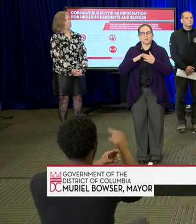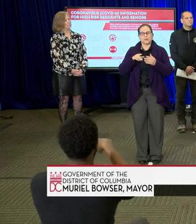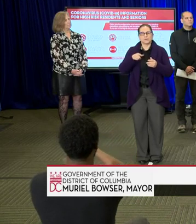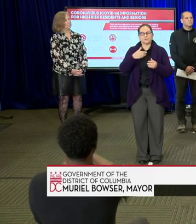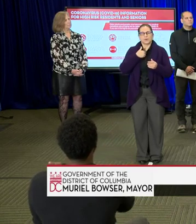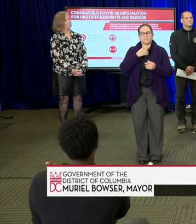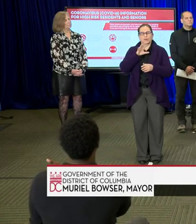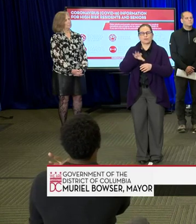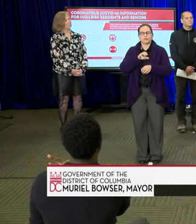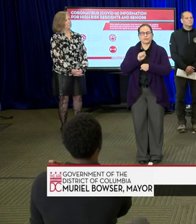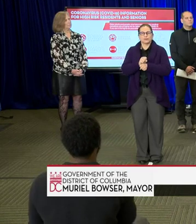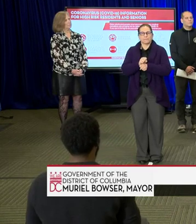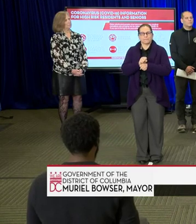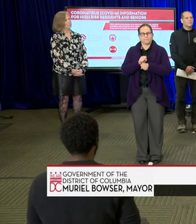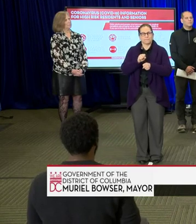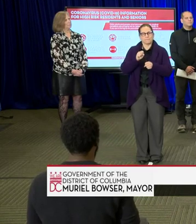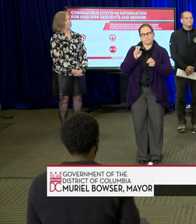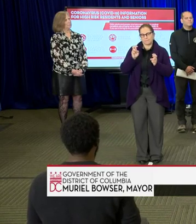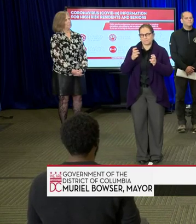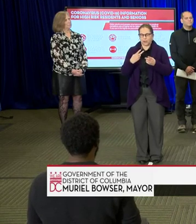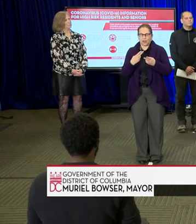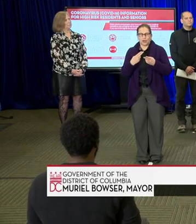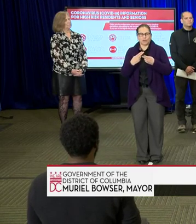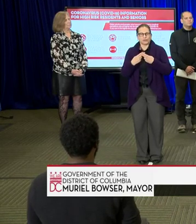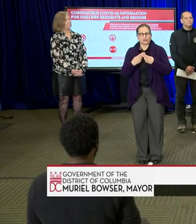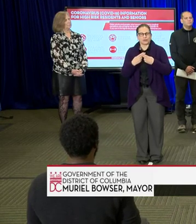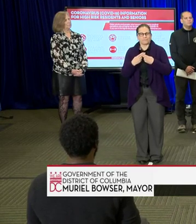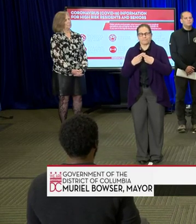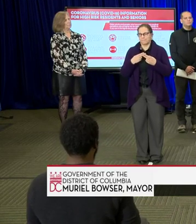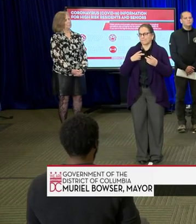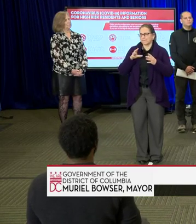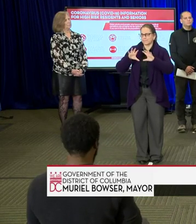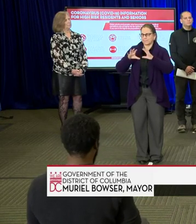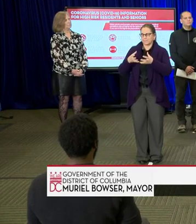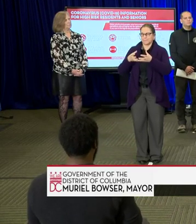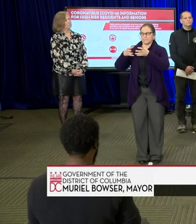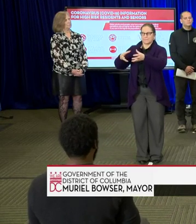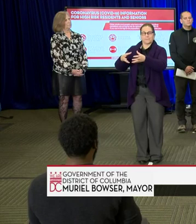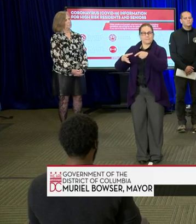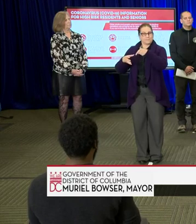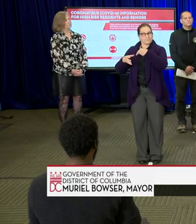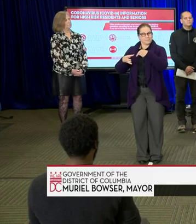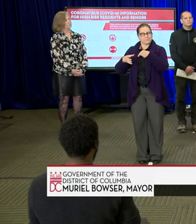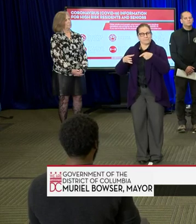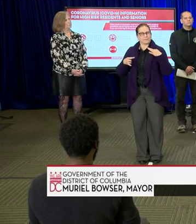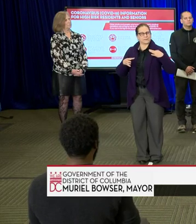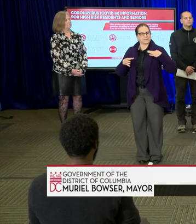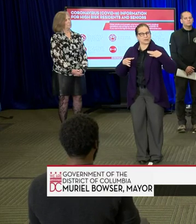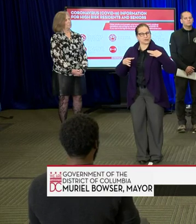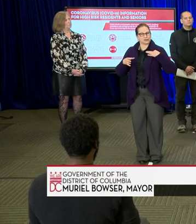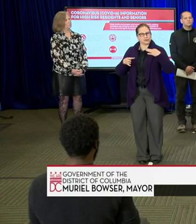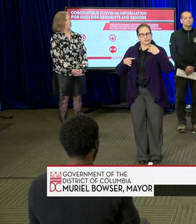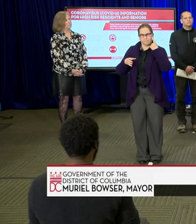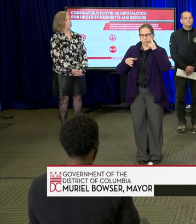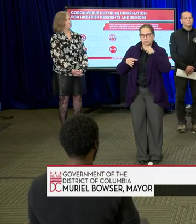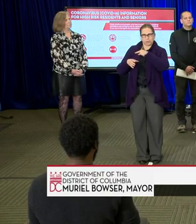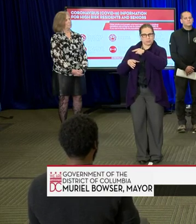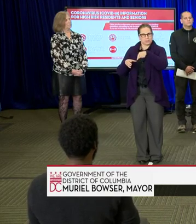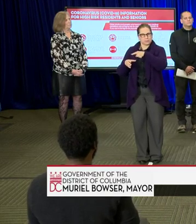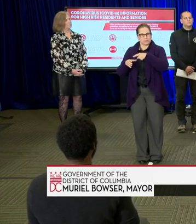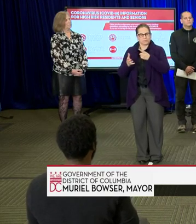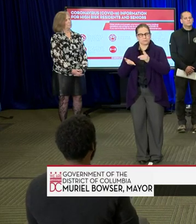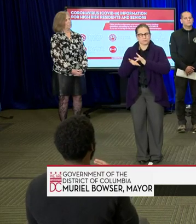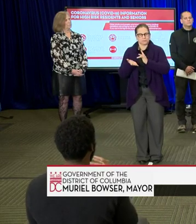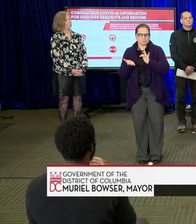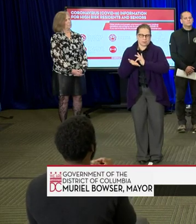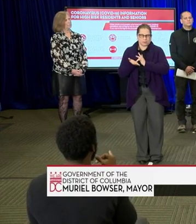will begin preparing for how they can assist with the district's response. Yesterday, I directed